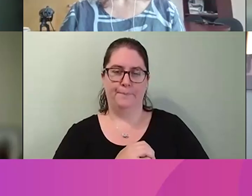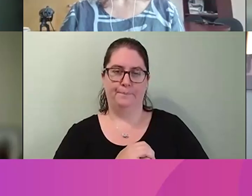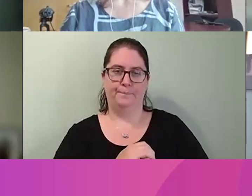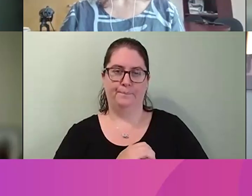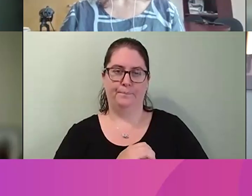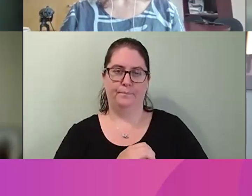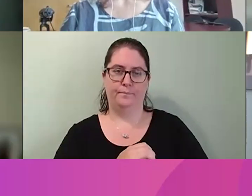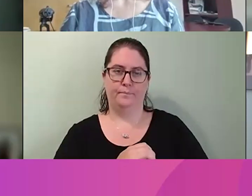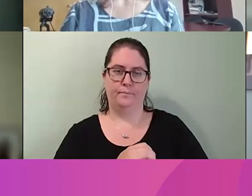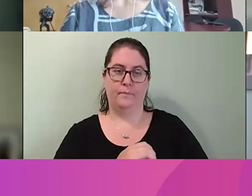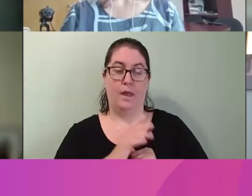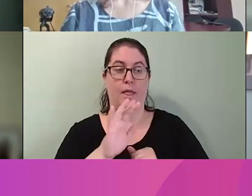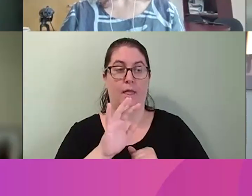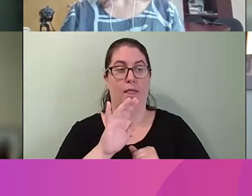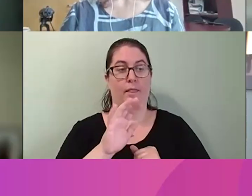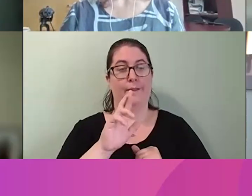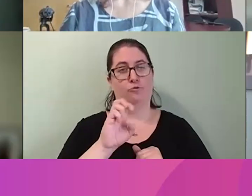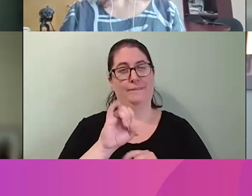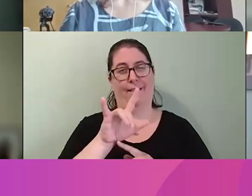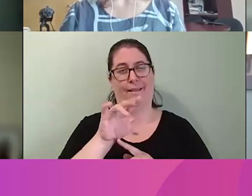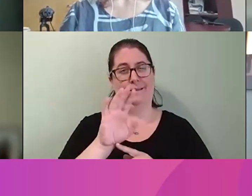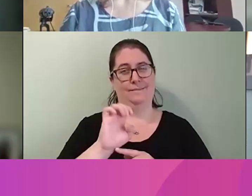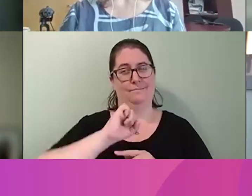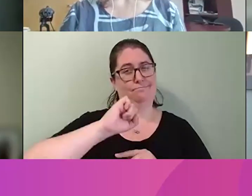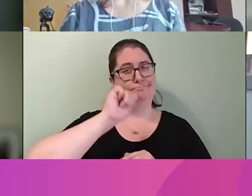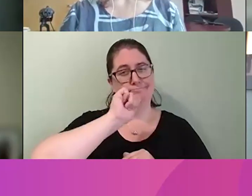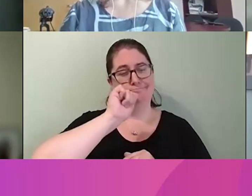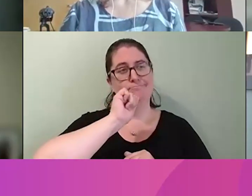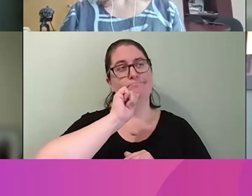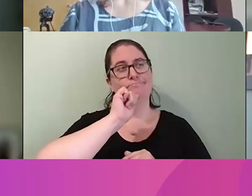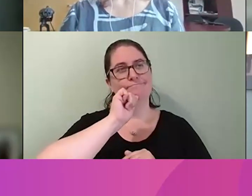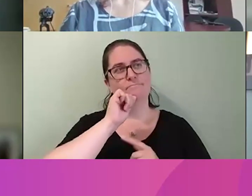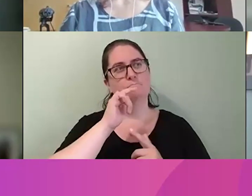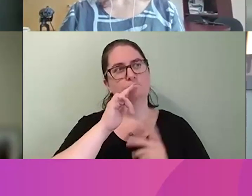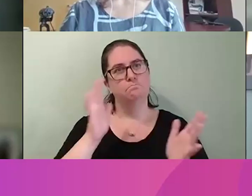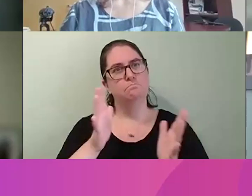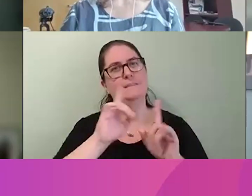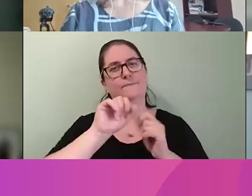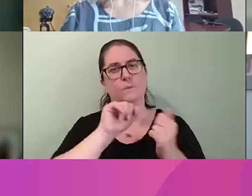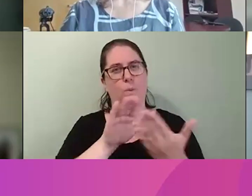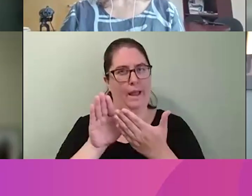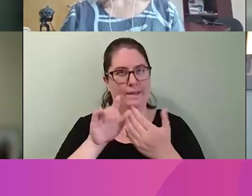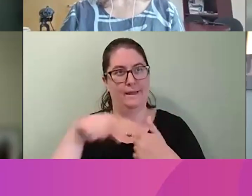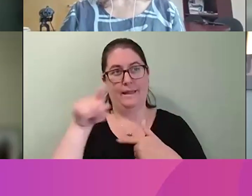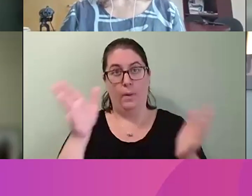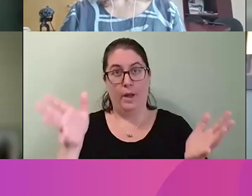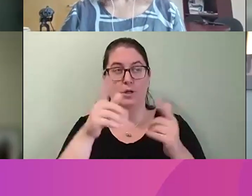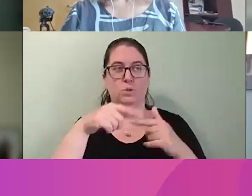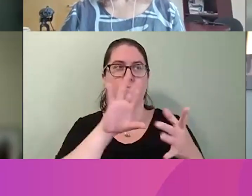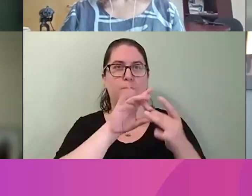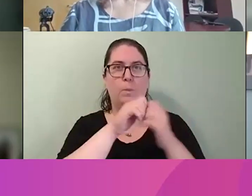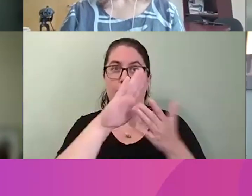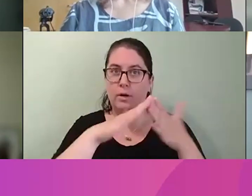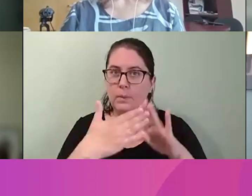We found resilience was fostered in many ways. Participants were encouraged to connect with the community